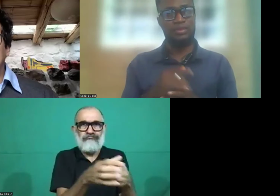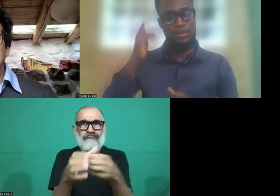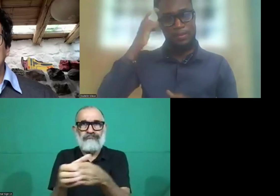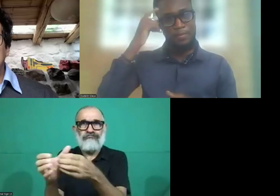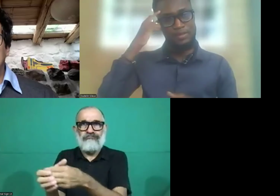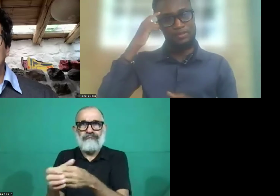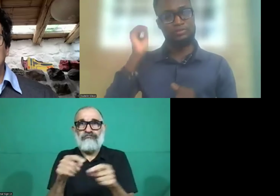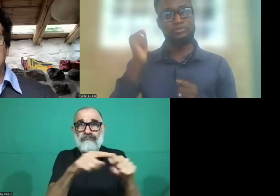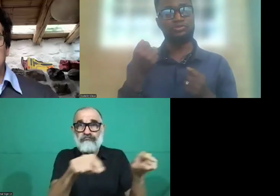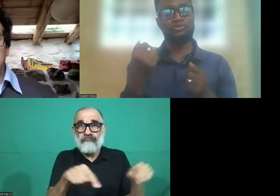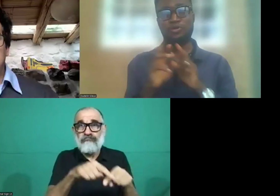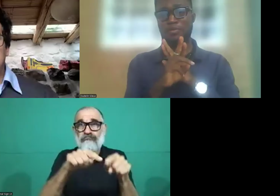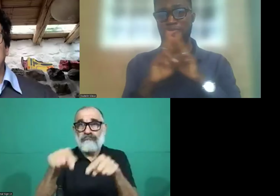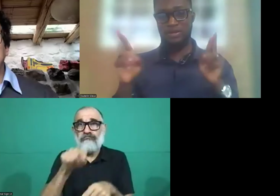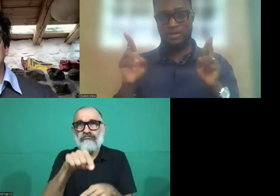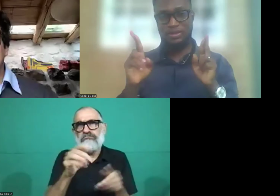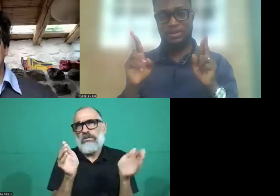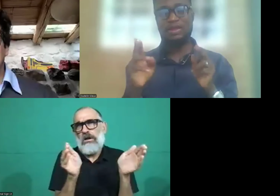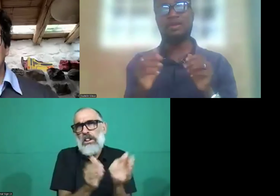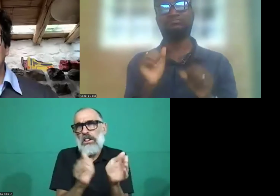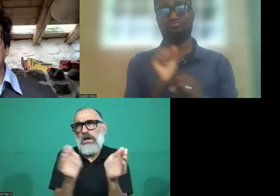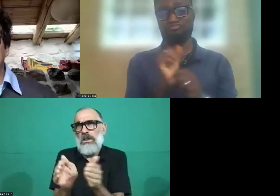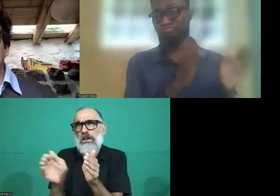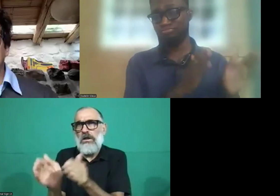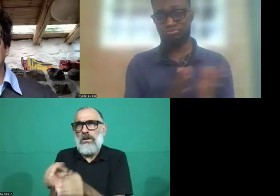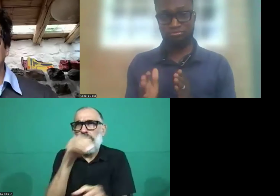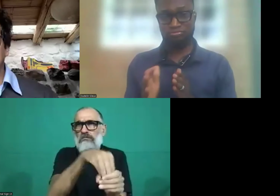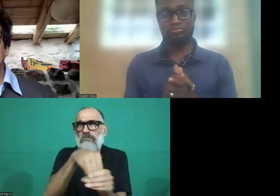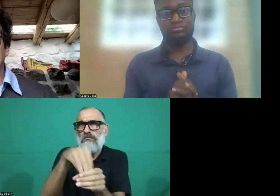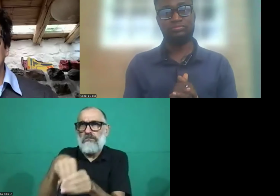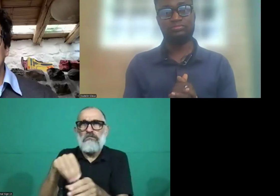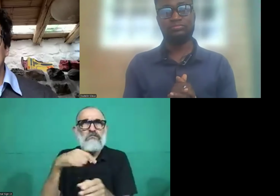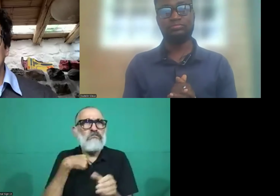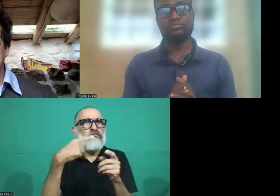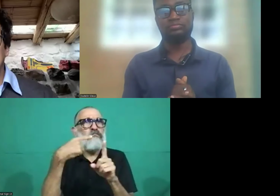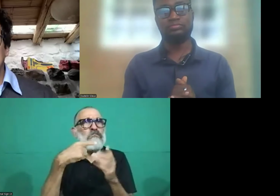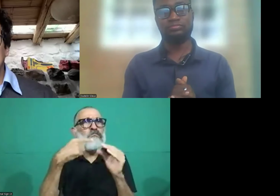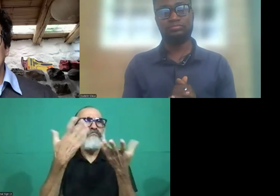I see a note in the, yes, thank you.